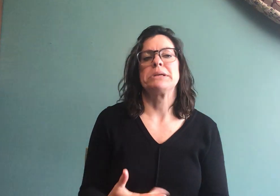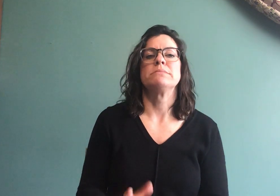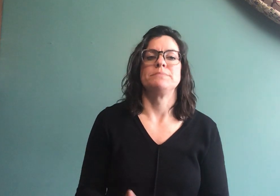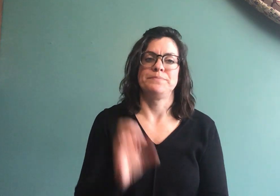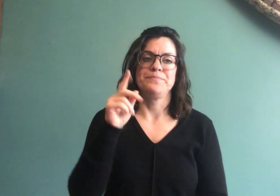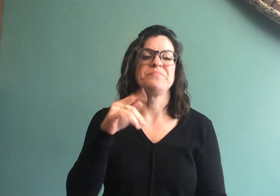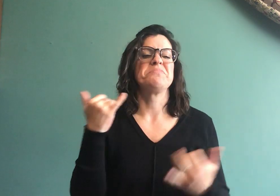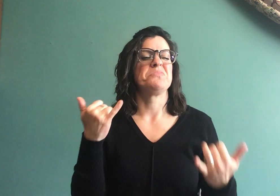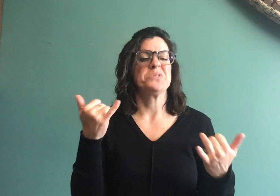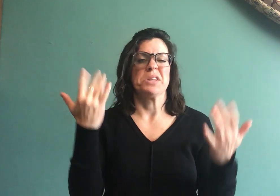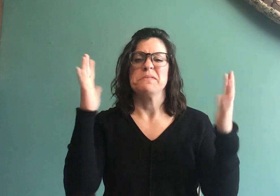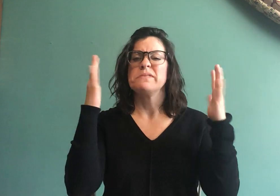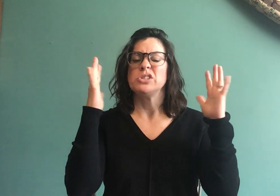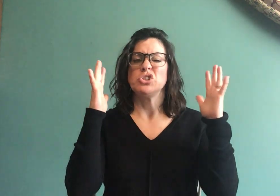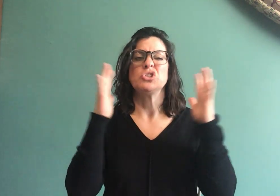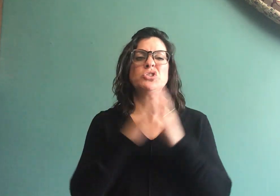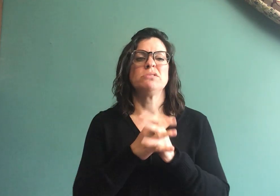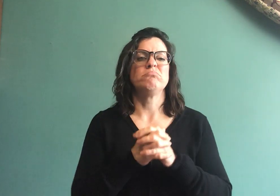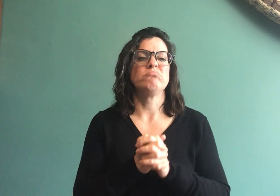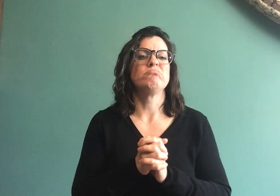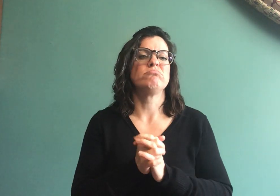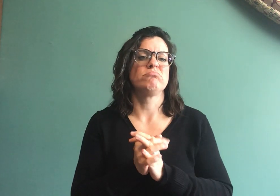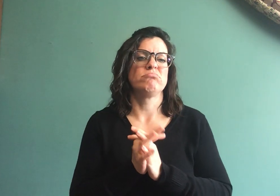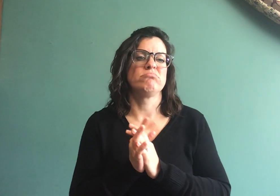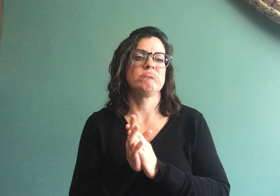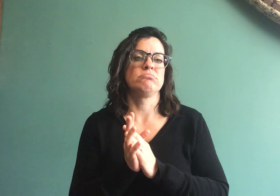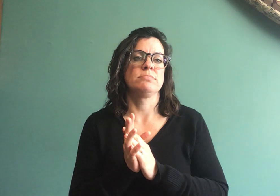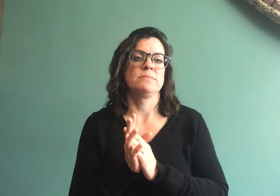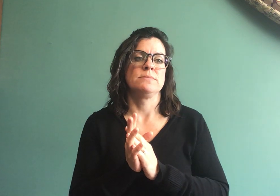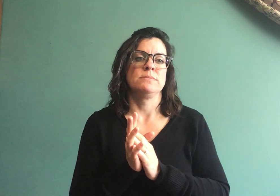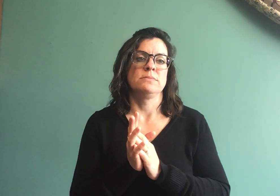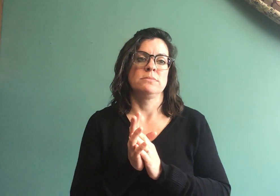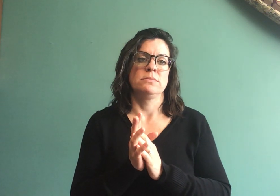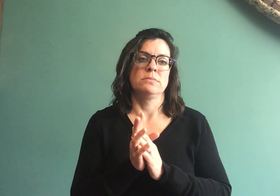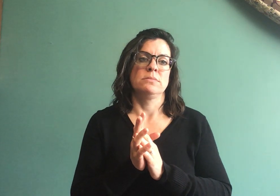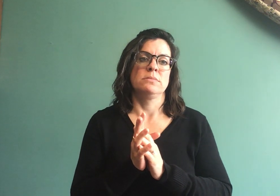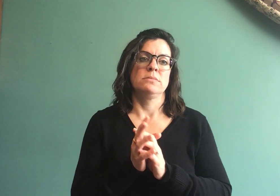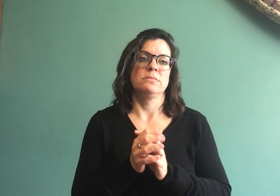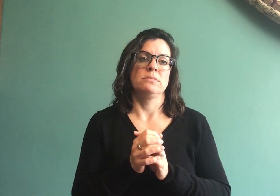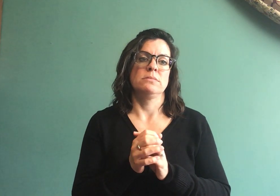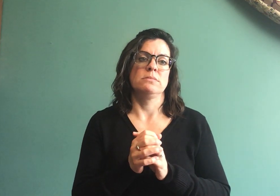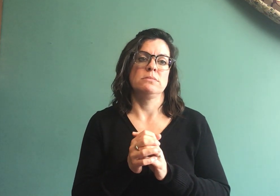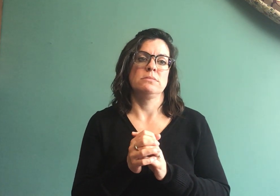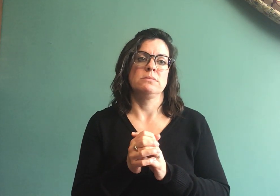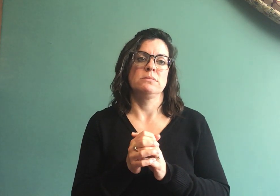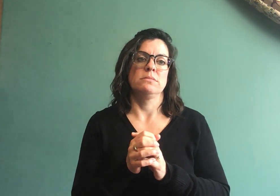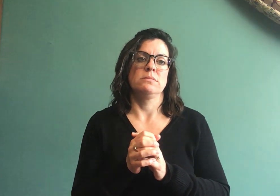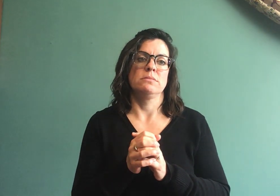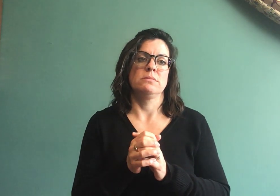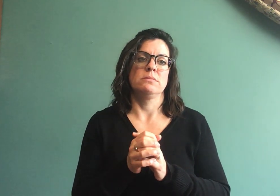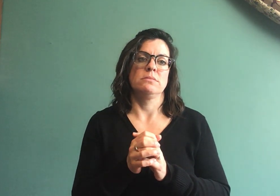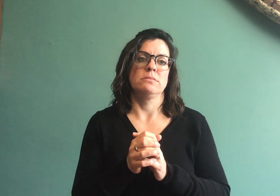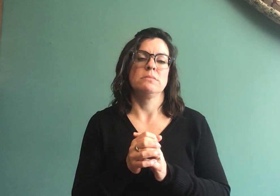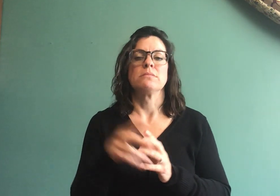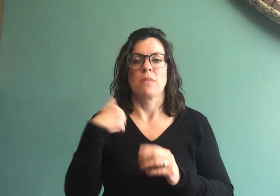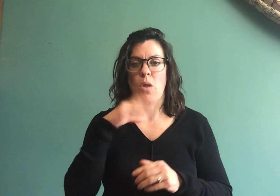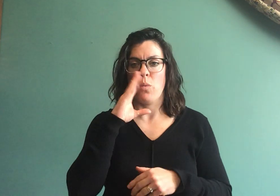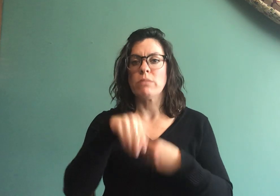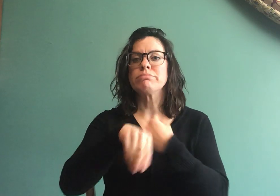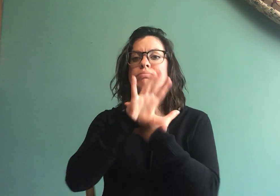10-2 is right here. I will have the class tomorrow. Your 12:30 class. Okay, and then